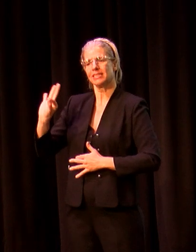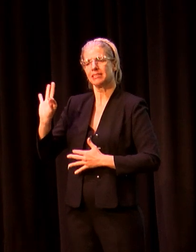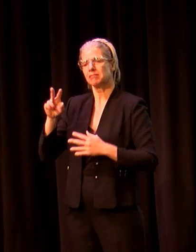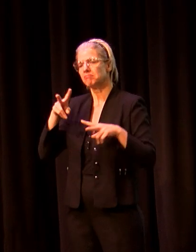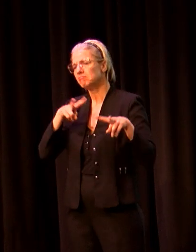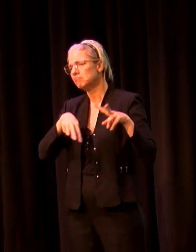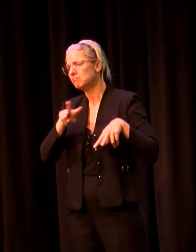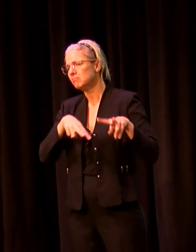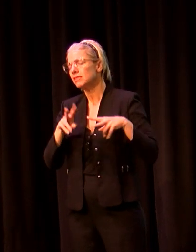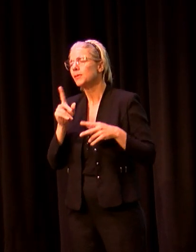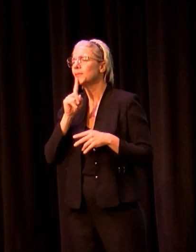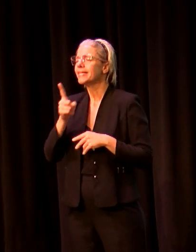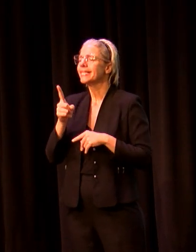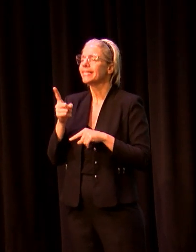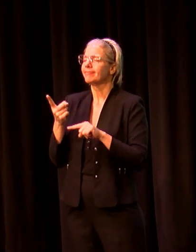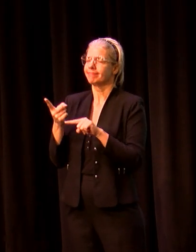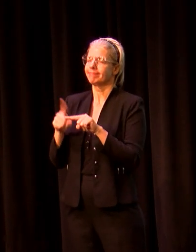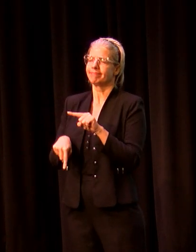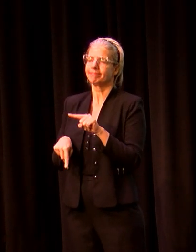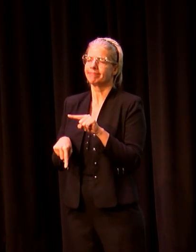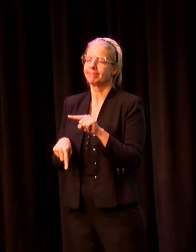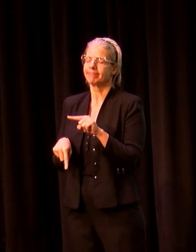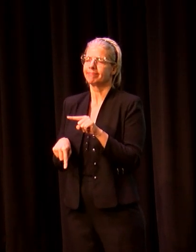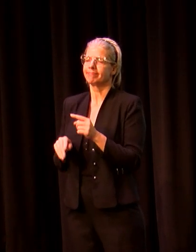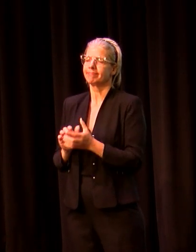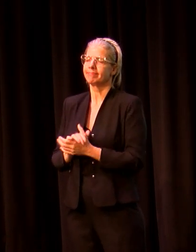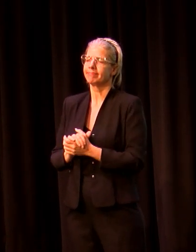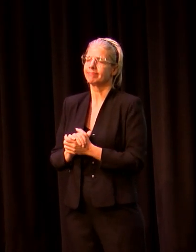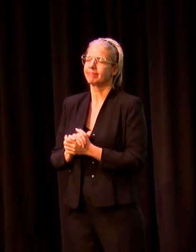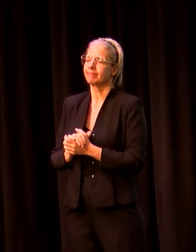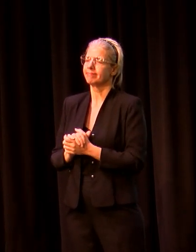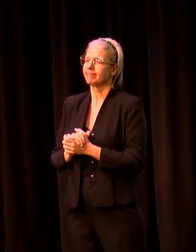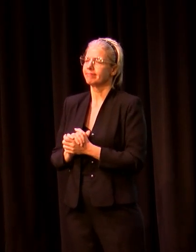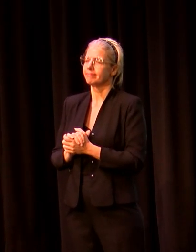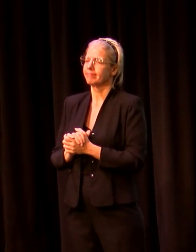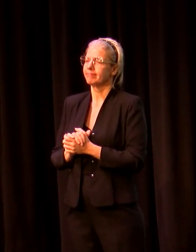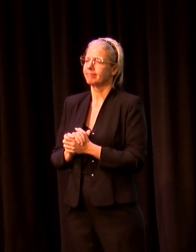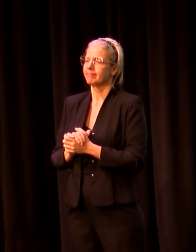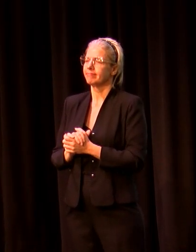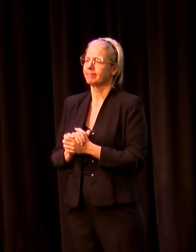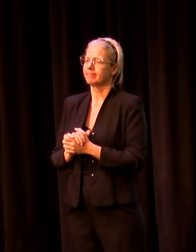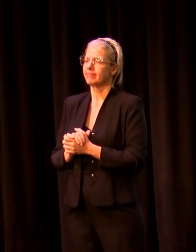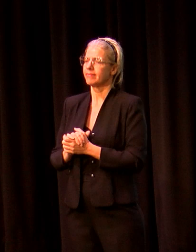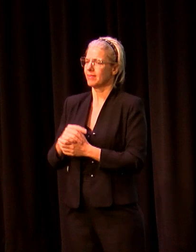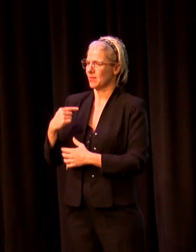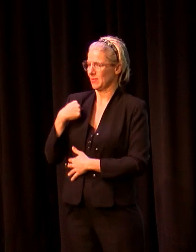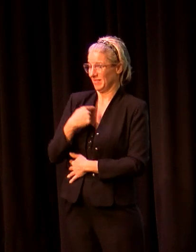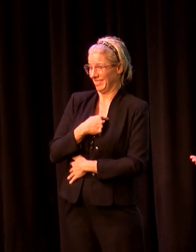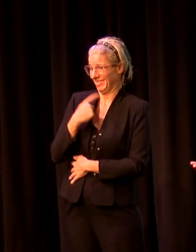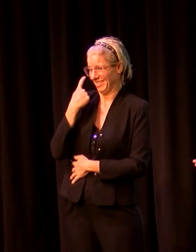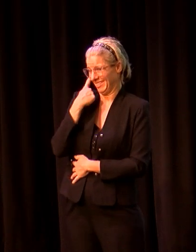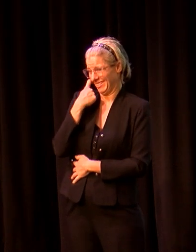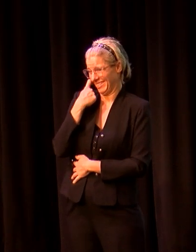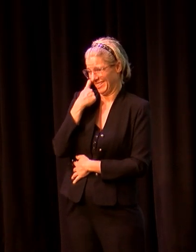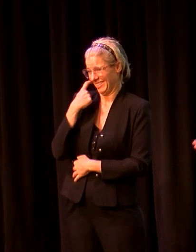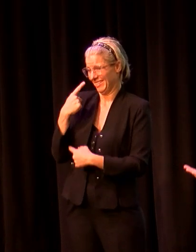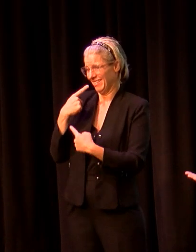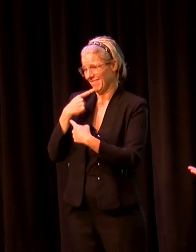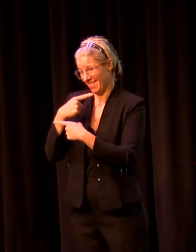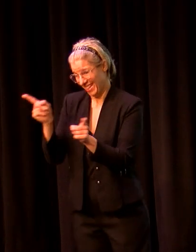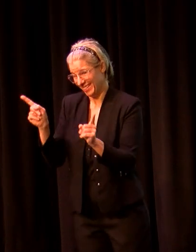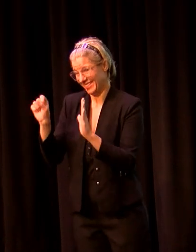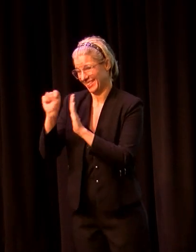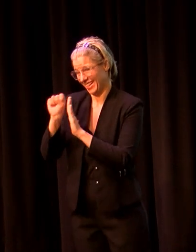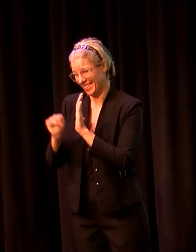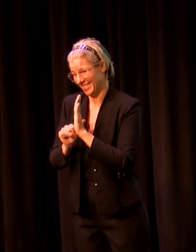if we're not existing. But also, I wanted to say, we just recently announced, the state recently